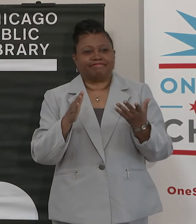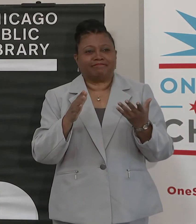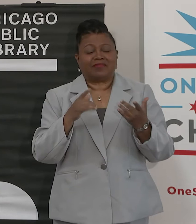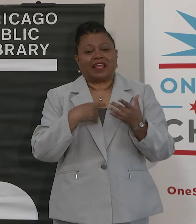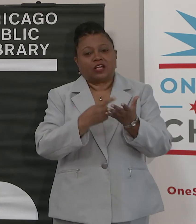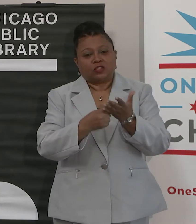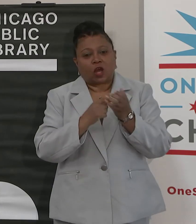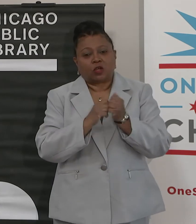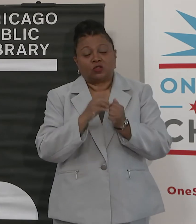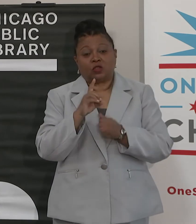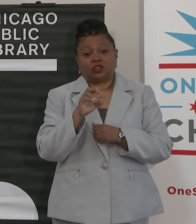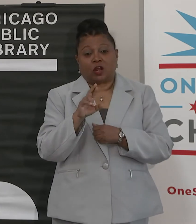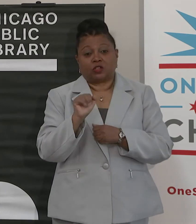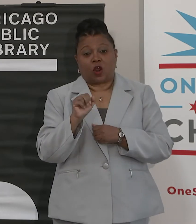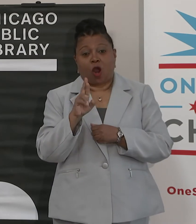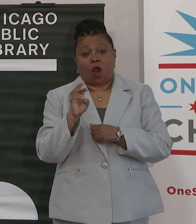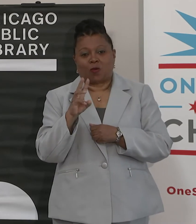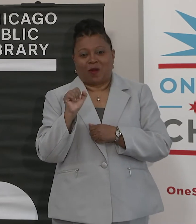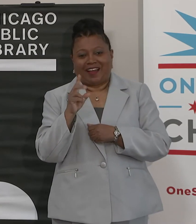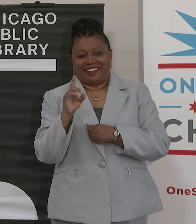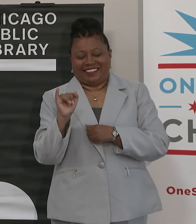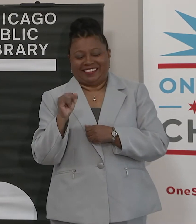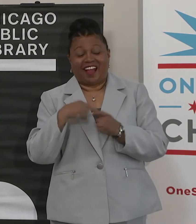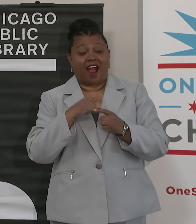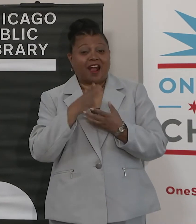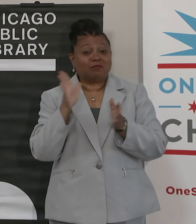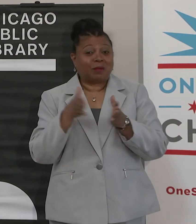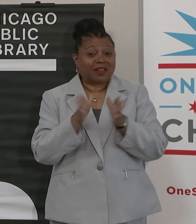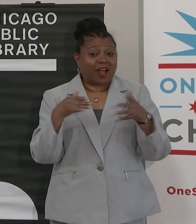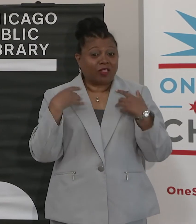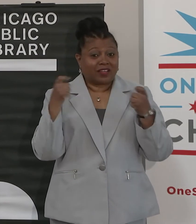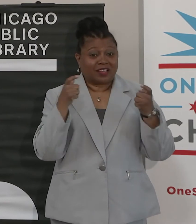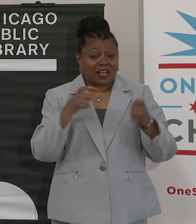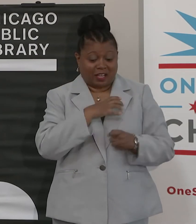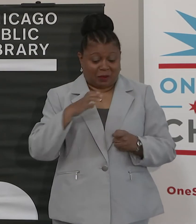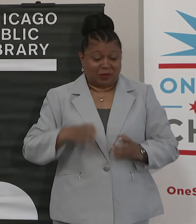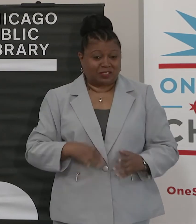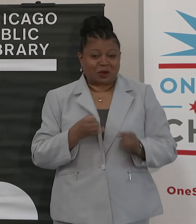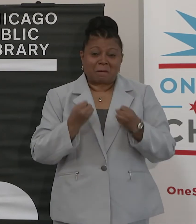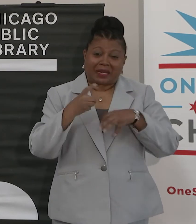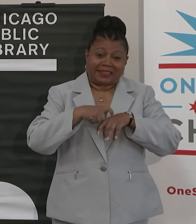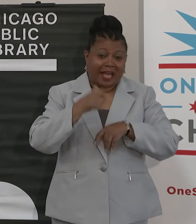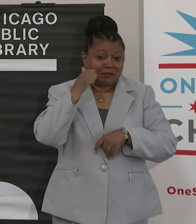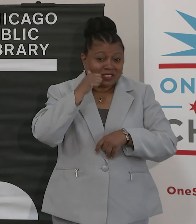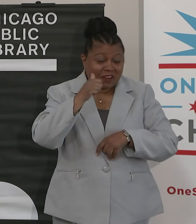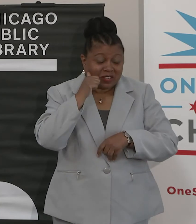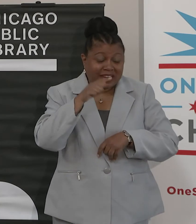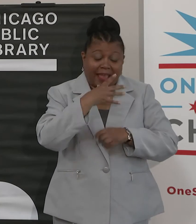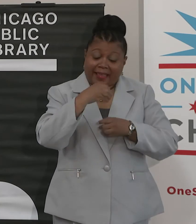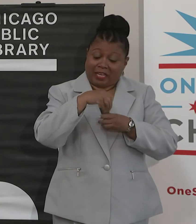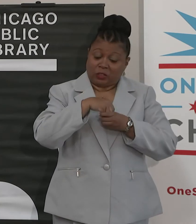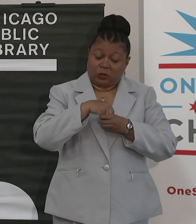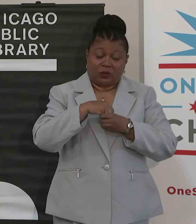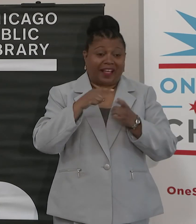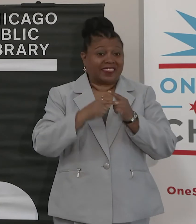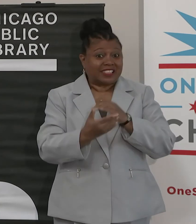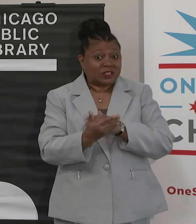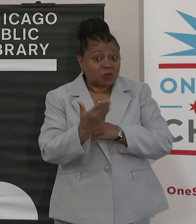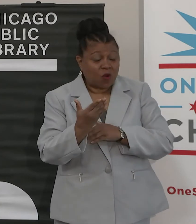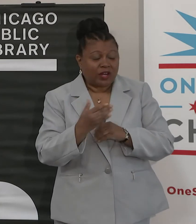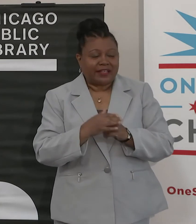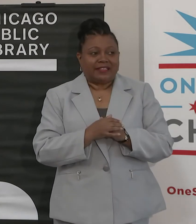In talking to Dr. Arty, our Public Health Commissioner, multiple times a day, including this